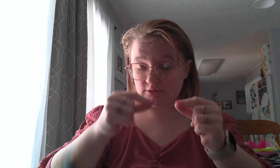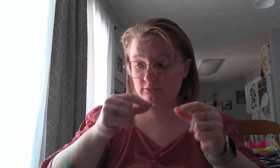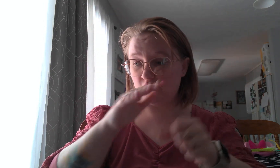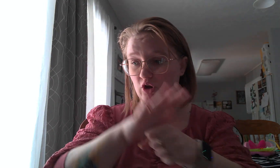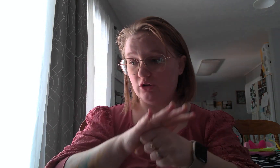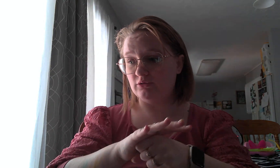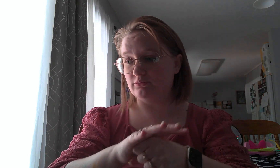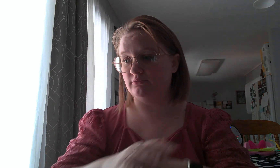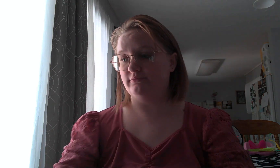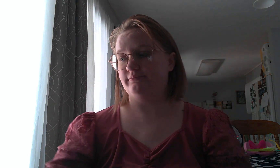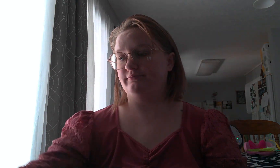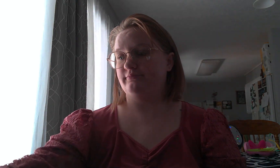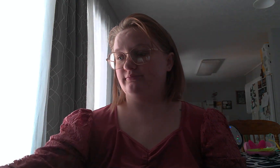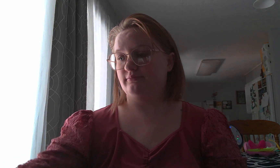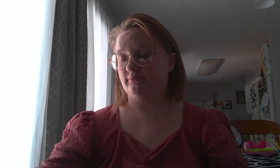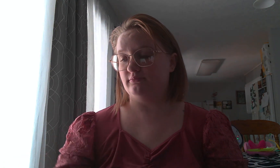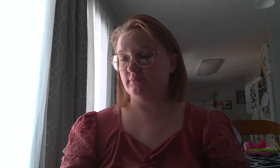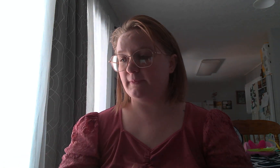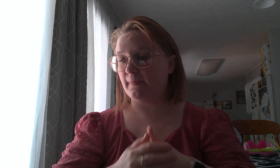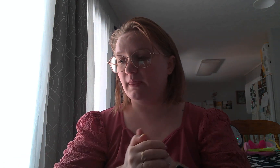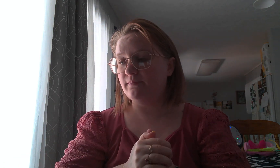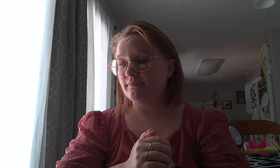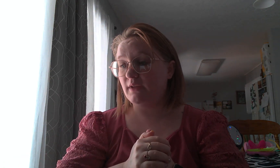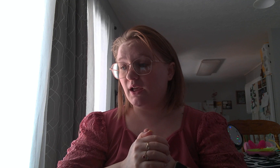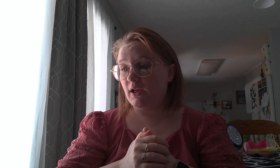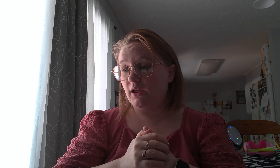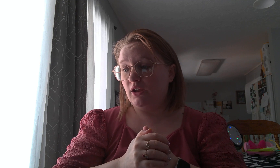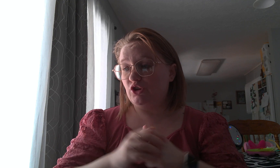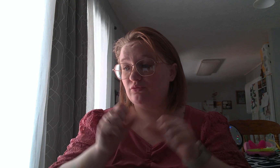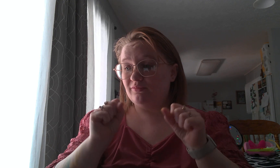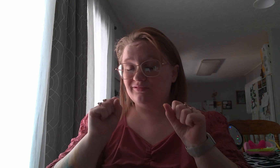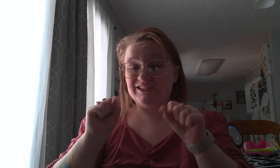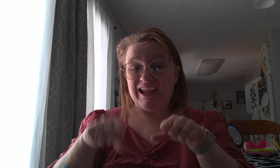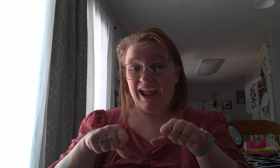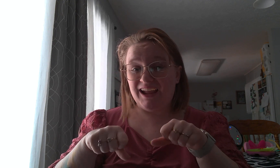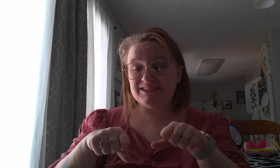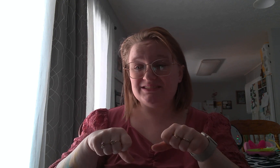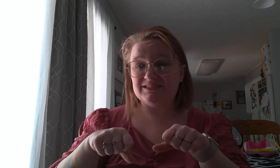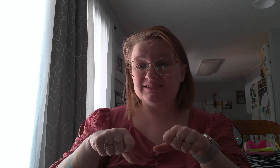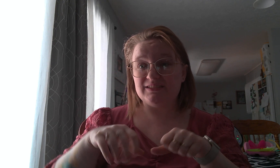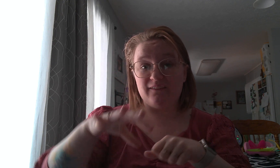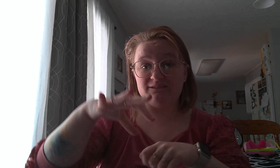And they're all very different. There's a lot of different dialogues going on.